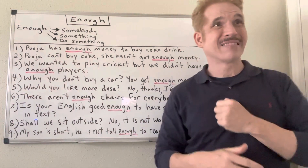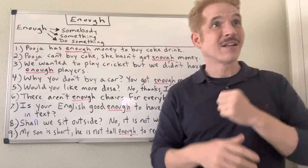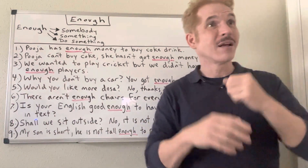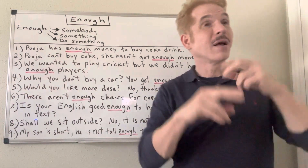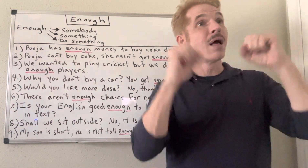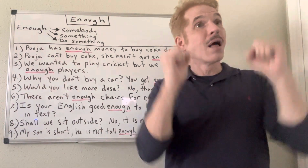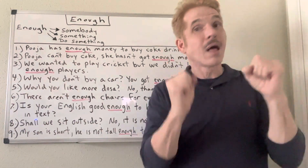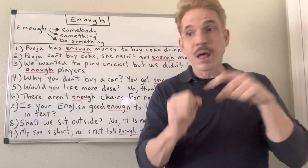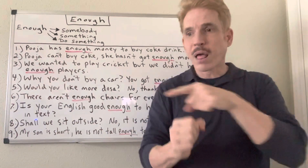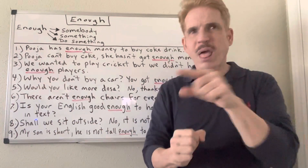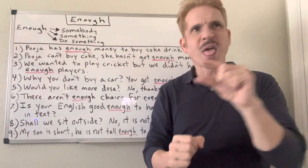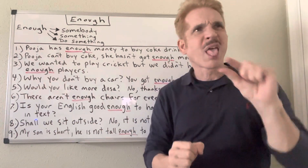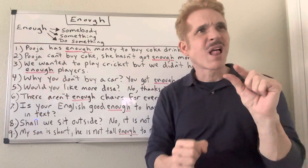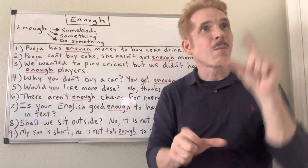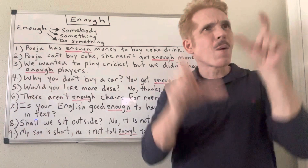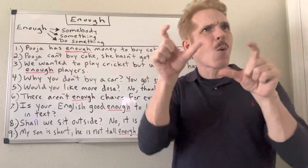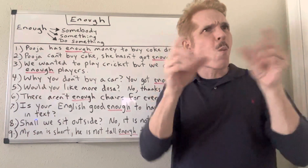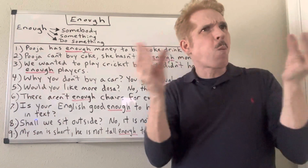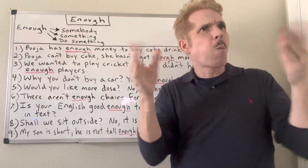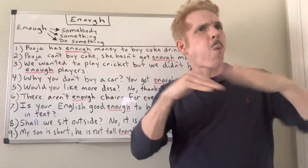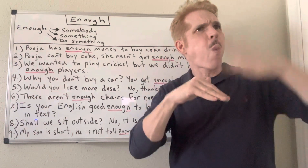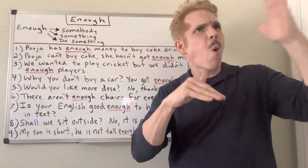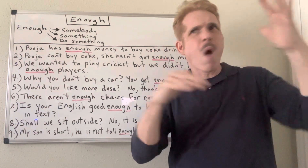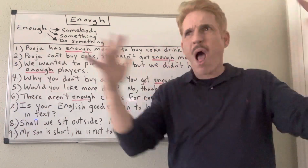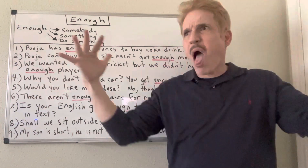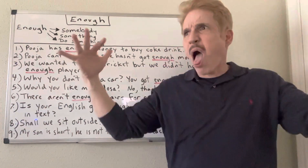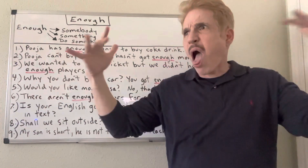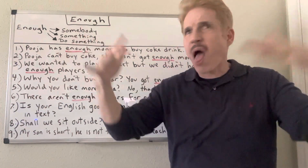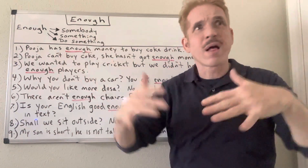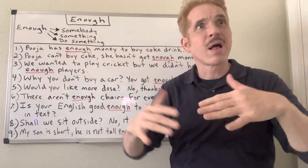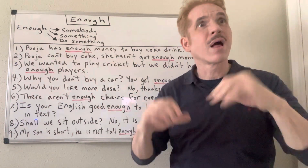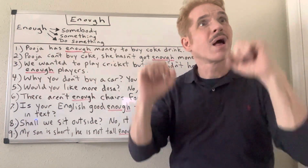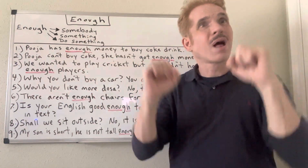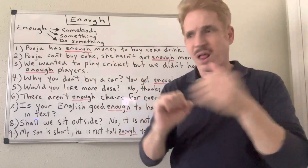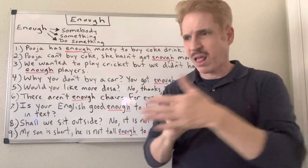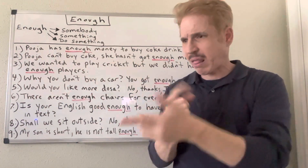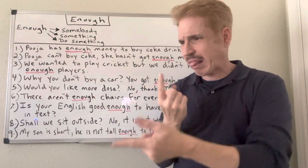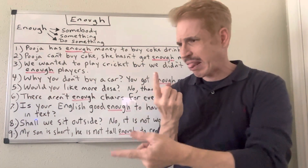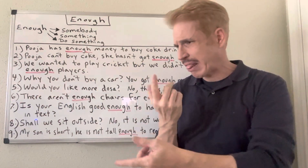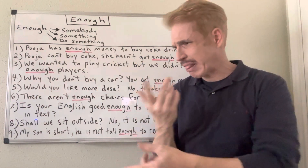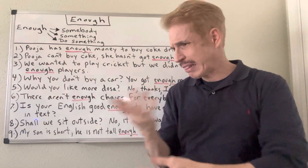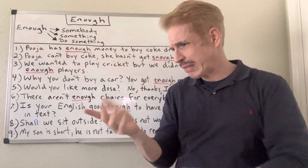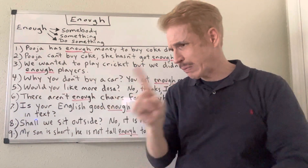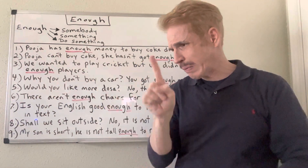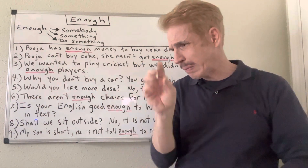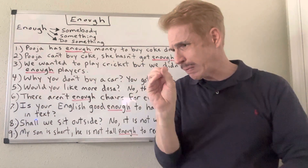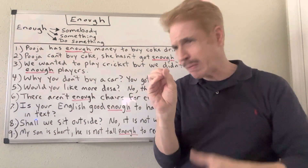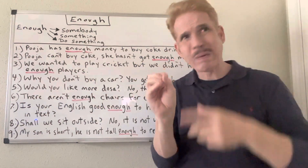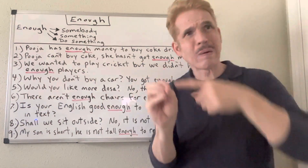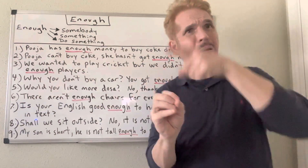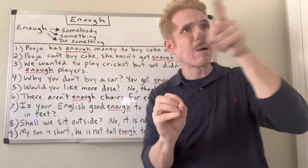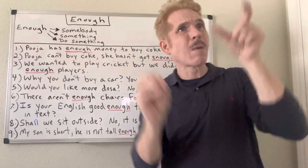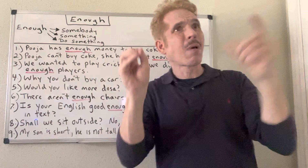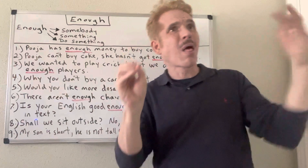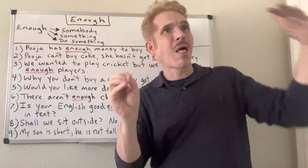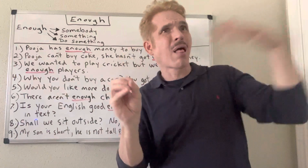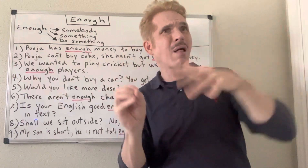task. Then, as far as an opportunity is concerned, that document flows over to the project.